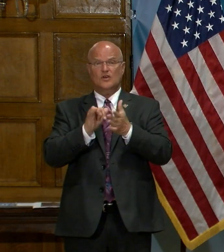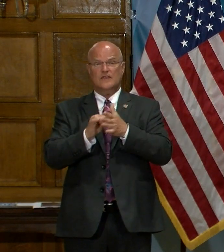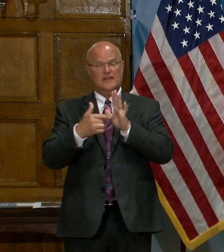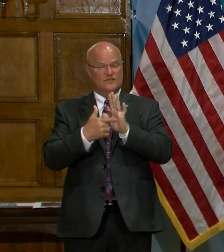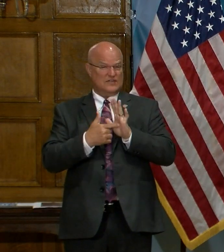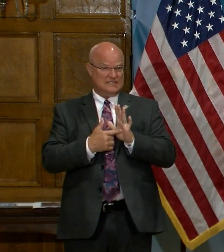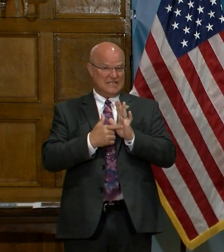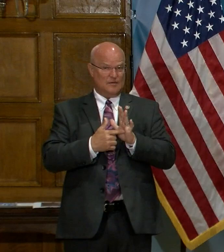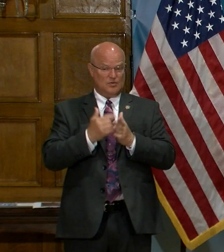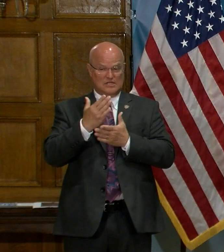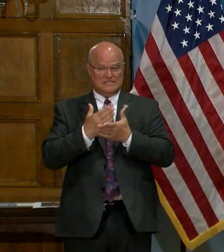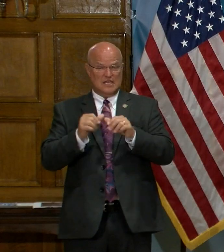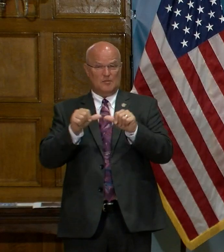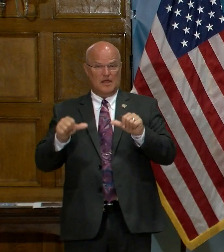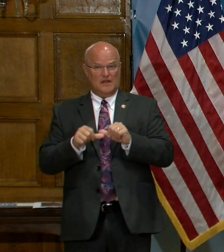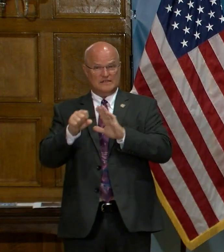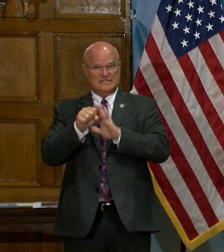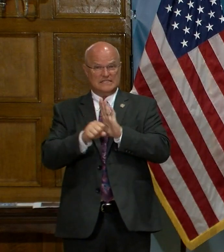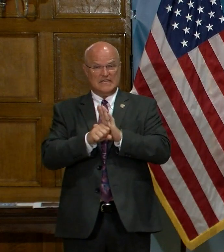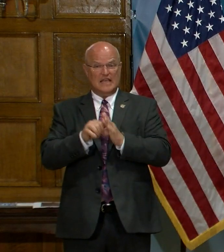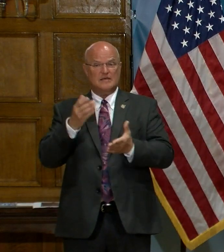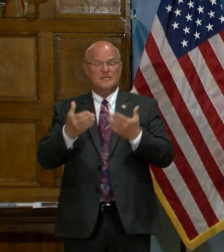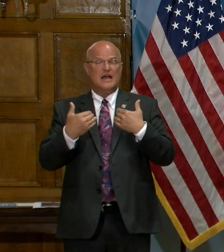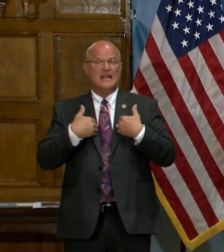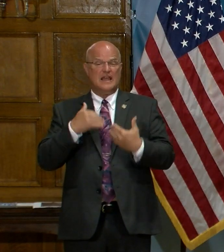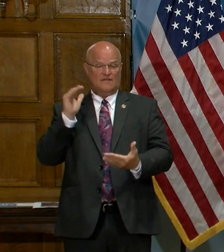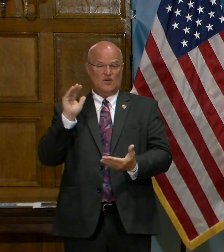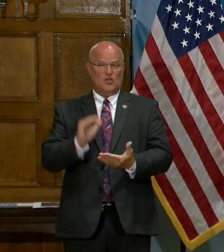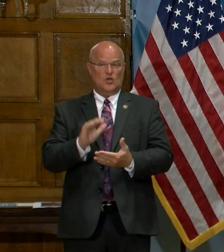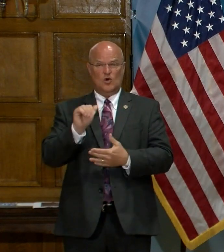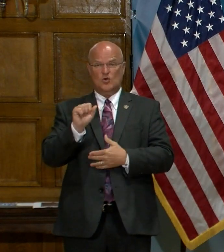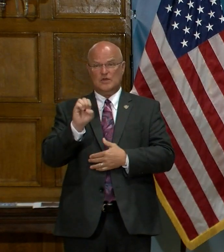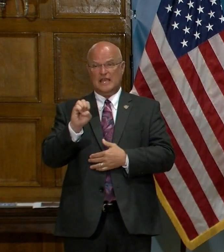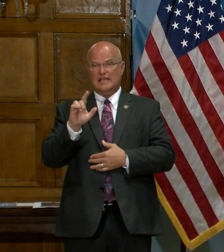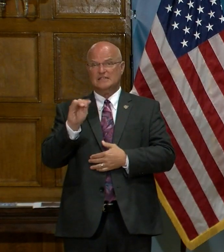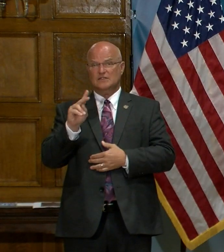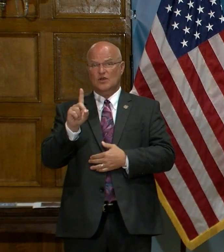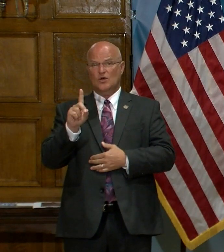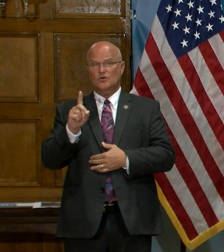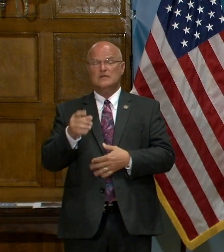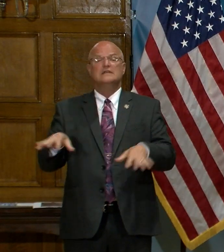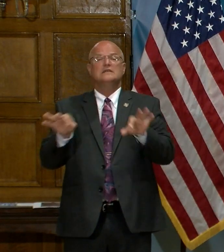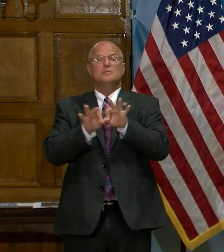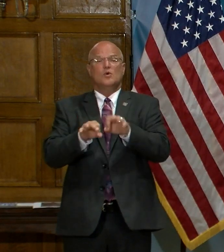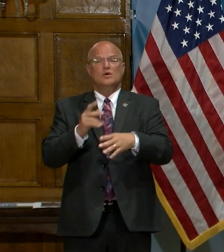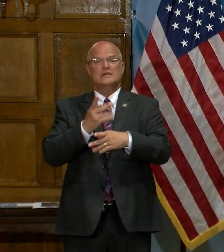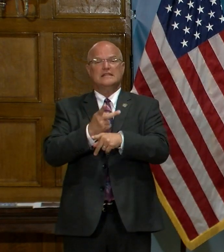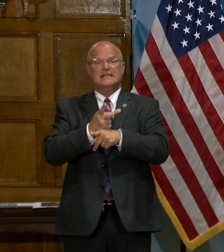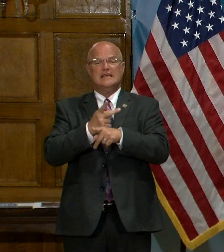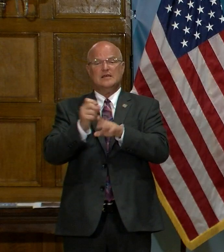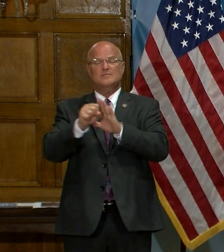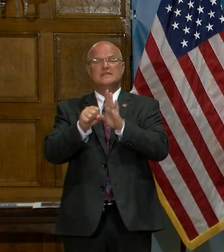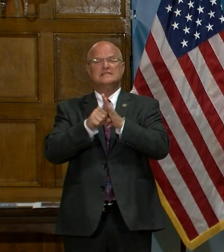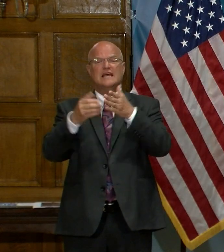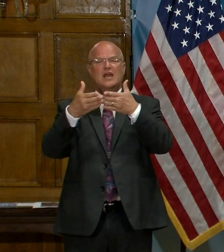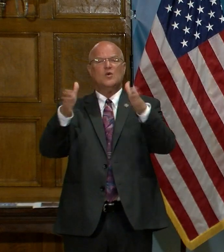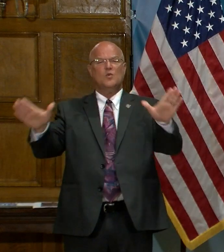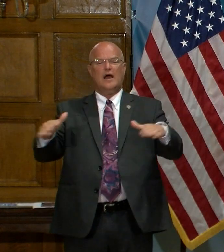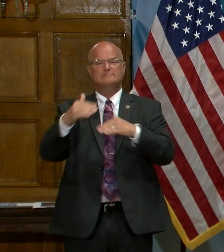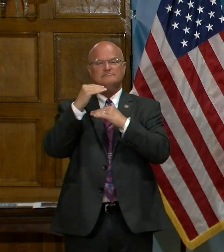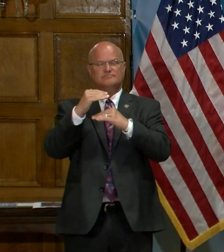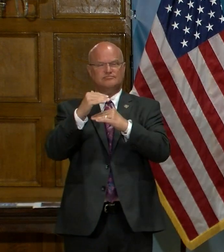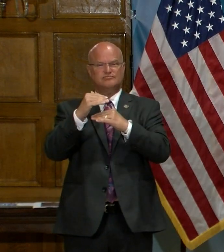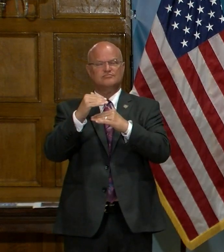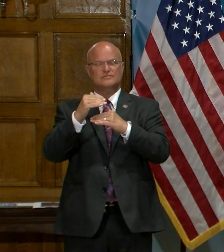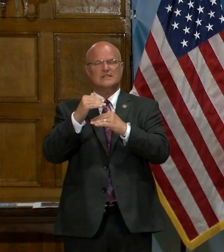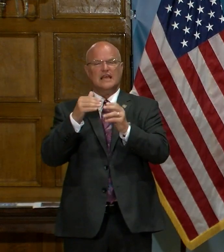for example, in some areas of the state that they might have a low caseload, it's important to keep the statewide